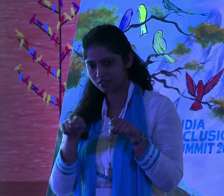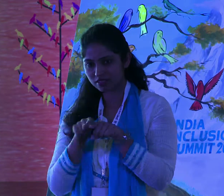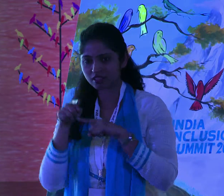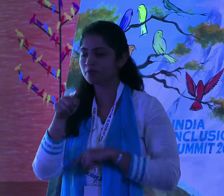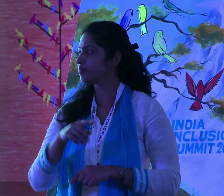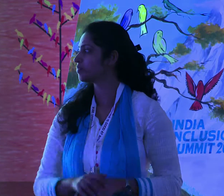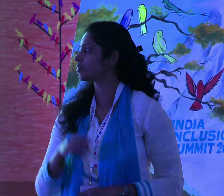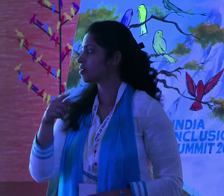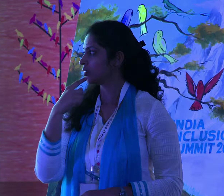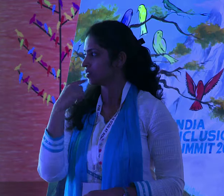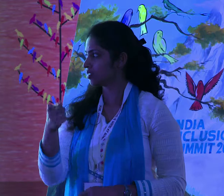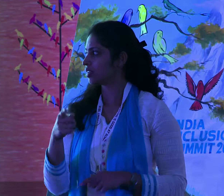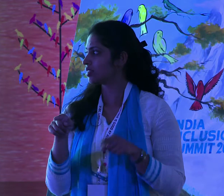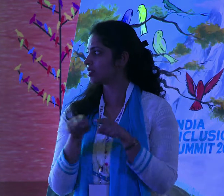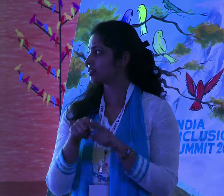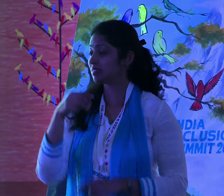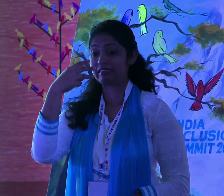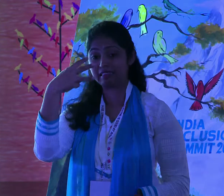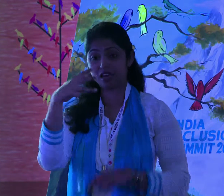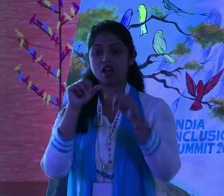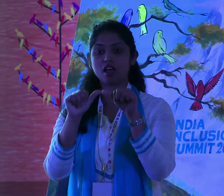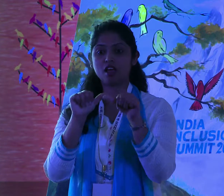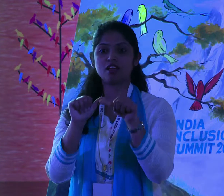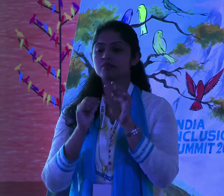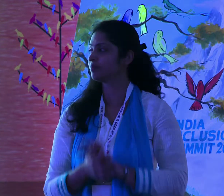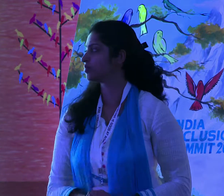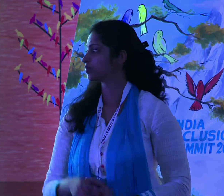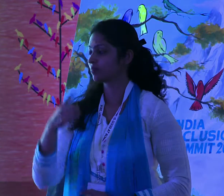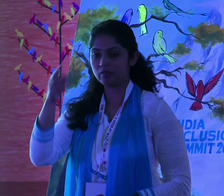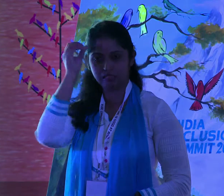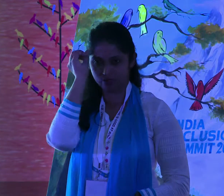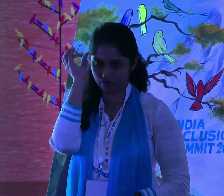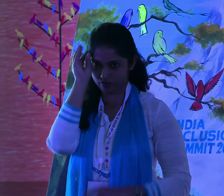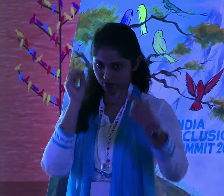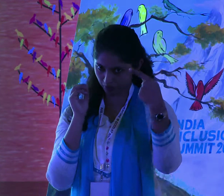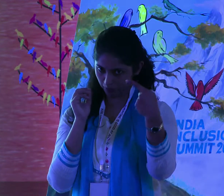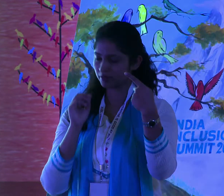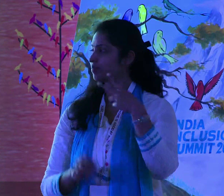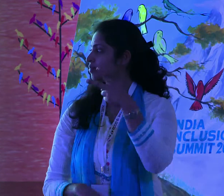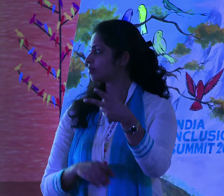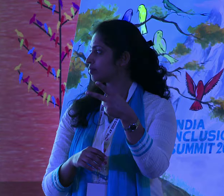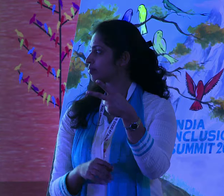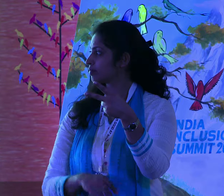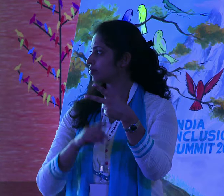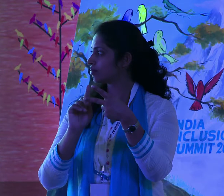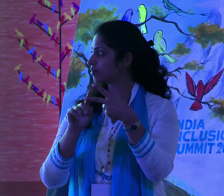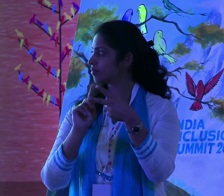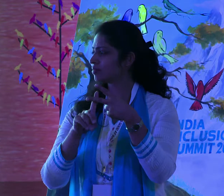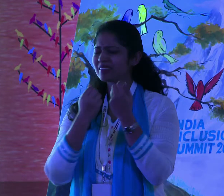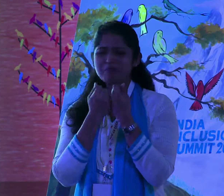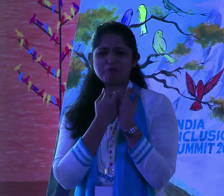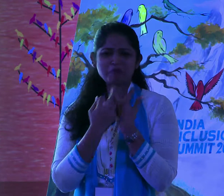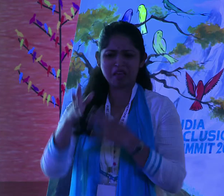battery which powers you. There are 3 A's which go into it. The awareness, where you're spreading awareness among lakhs